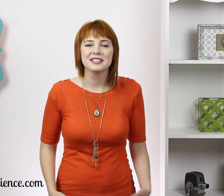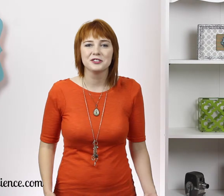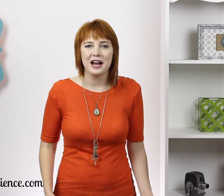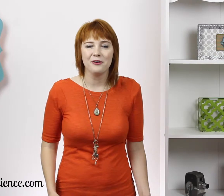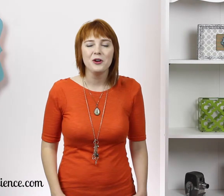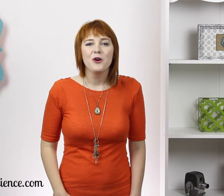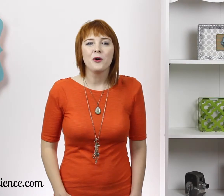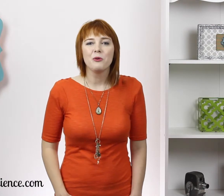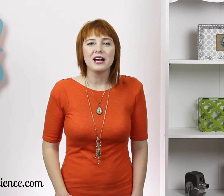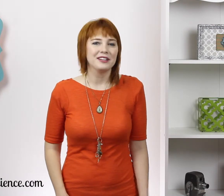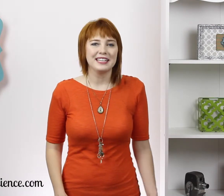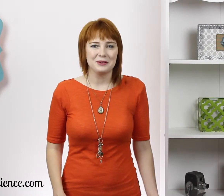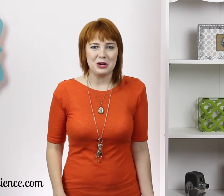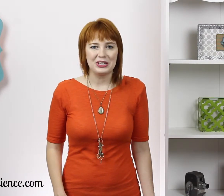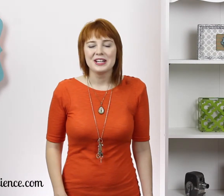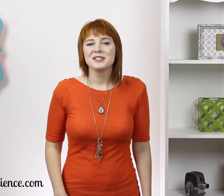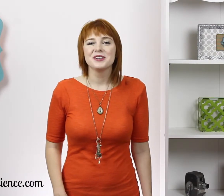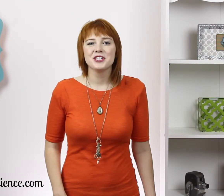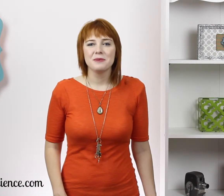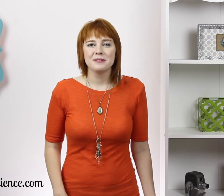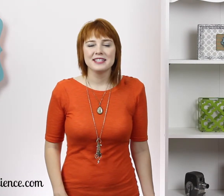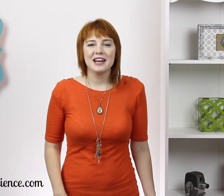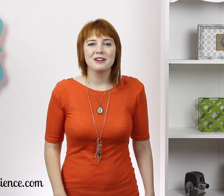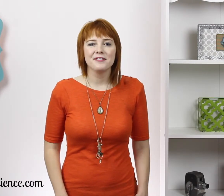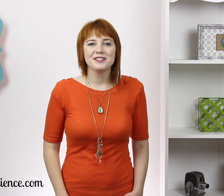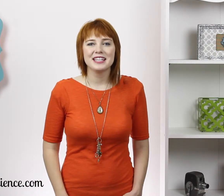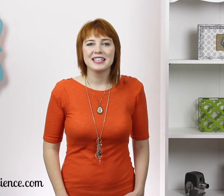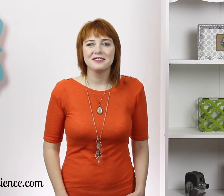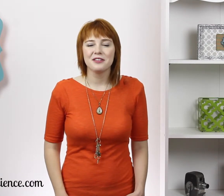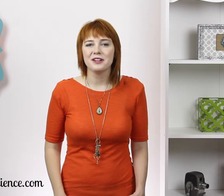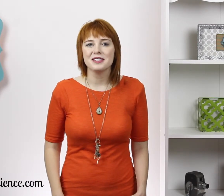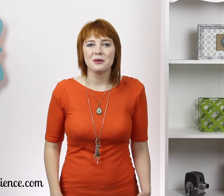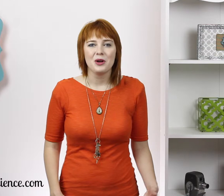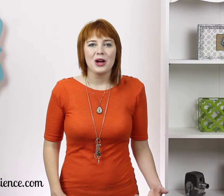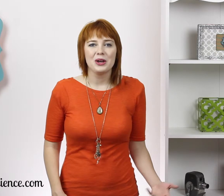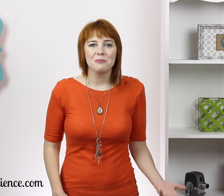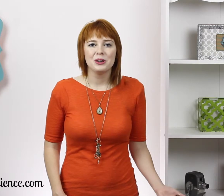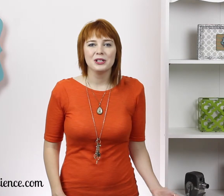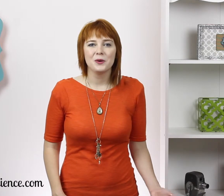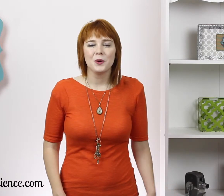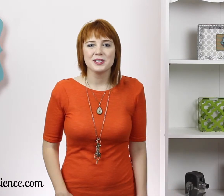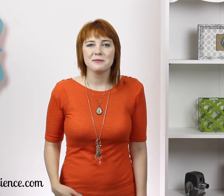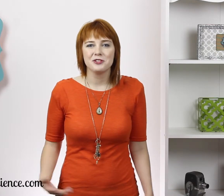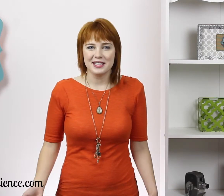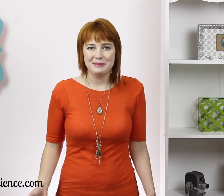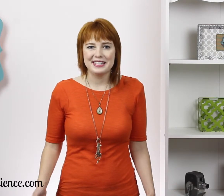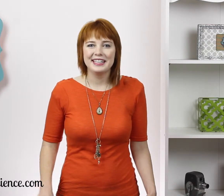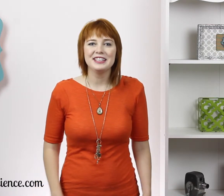king's crown or point out a king in a book. So to teach your baby the sign, whenever you see a king, whether it's in a book or someone's dressed up as a king,